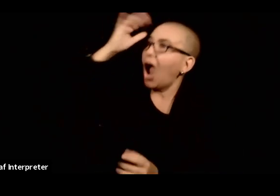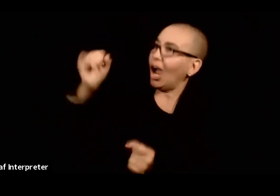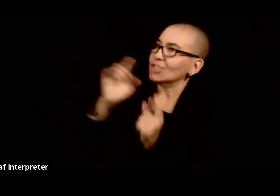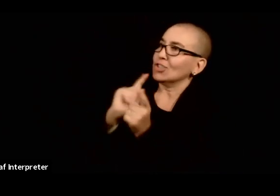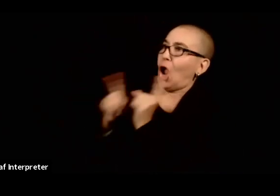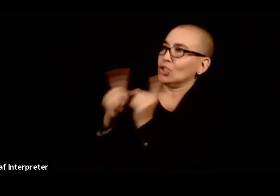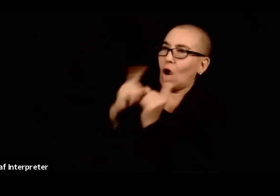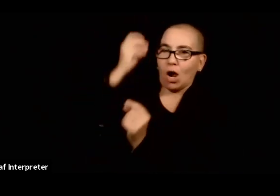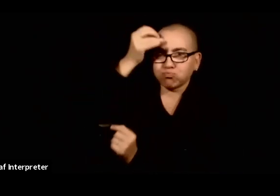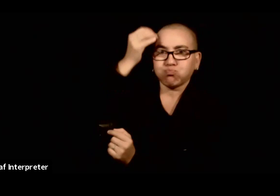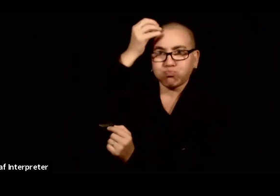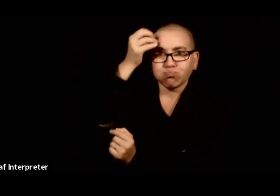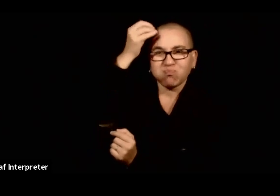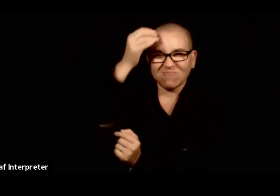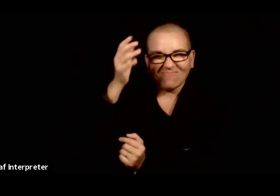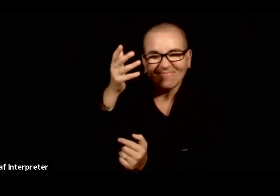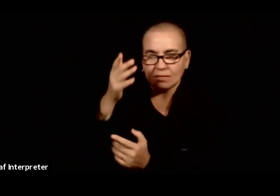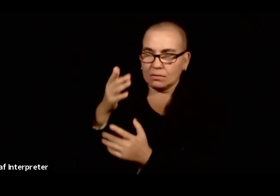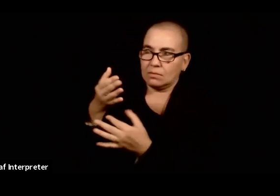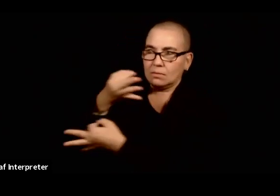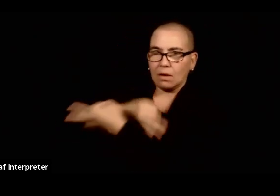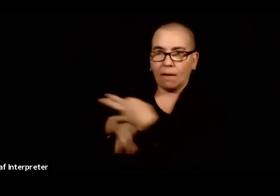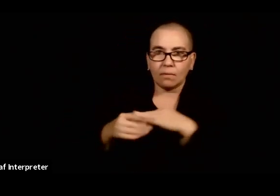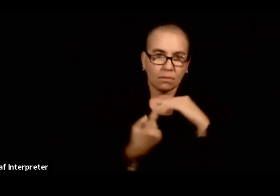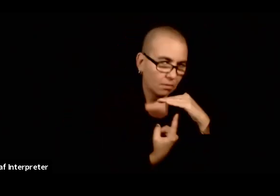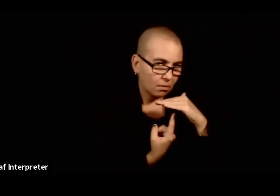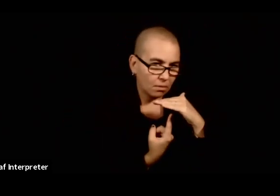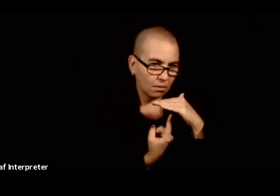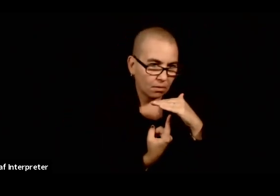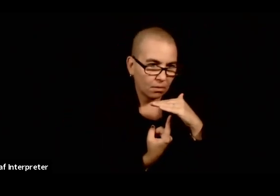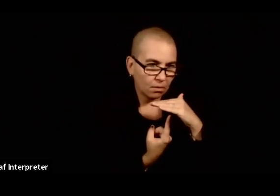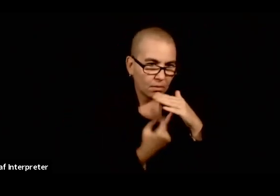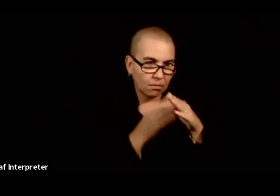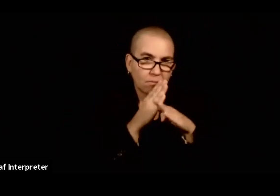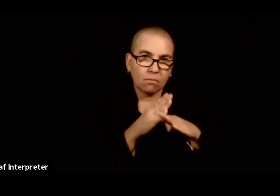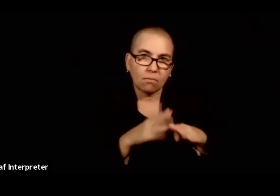long-term care, some of whom are depressed and even refusing to eat.